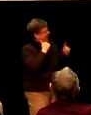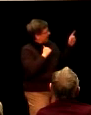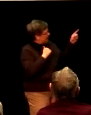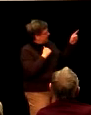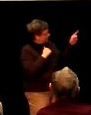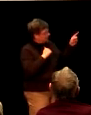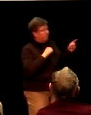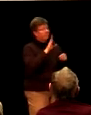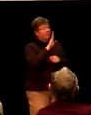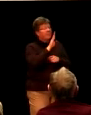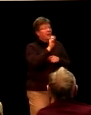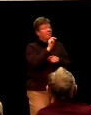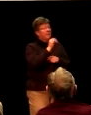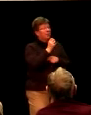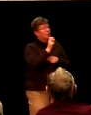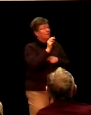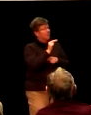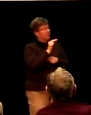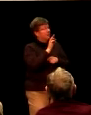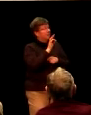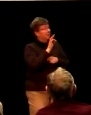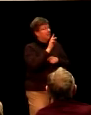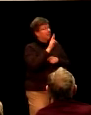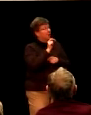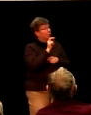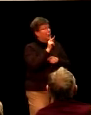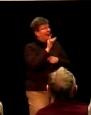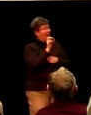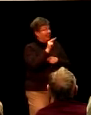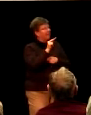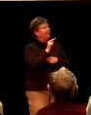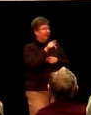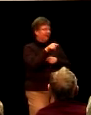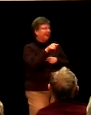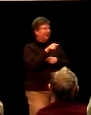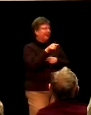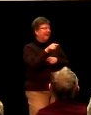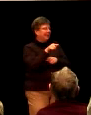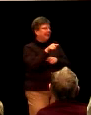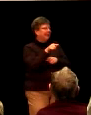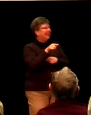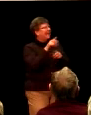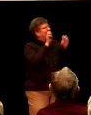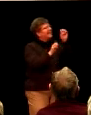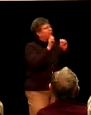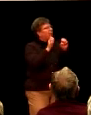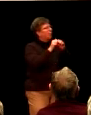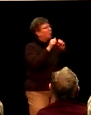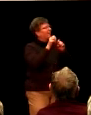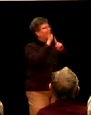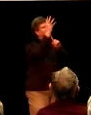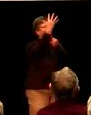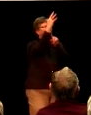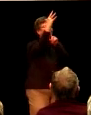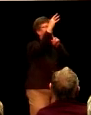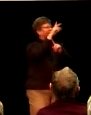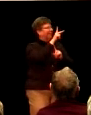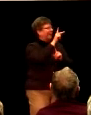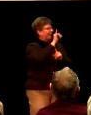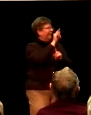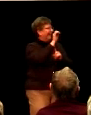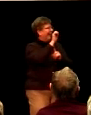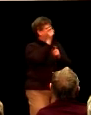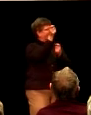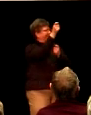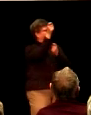Benjamin Franklin is often credited with an experiment with a kite. But one of the other things he did was try to get other people to